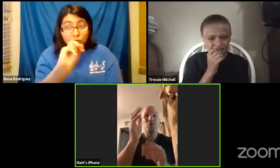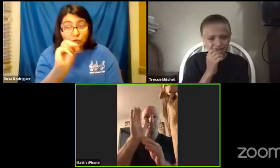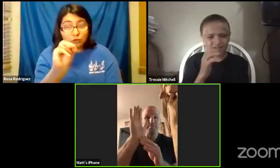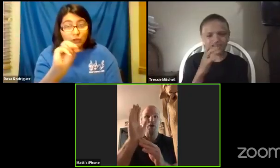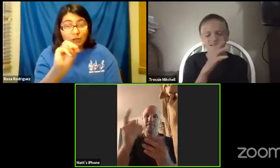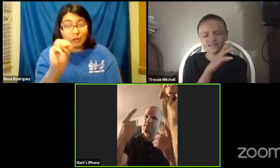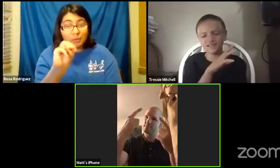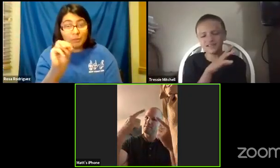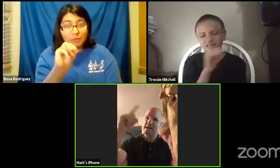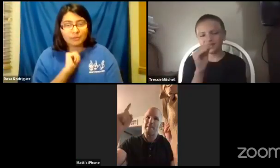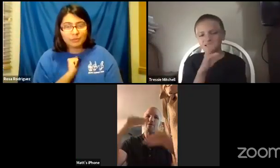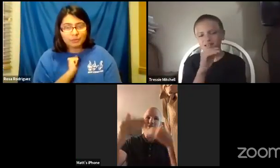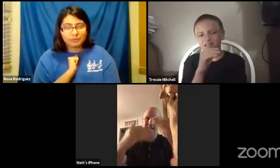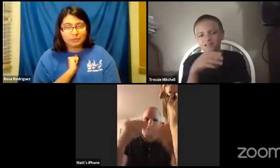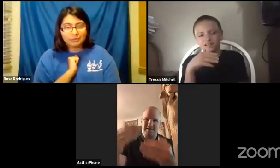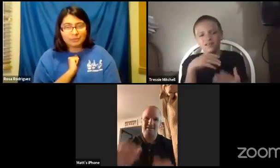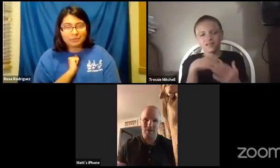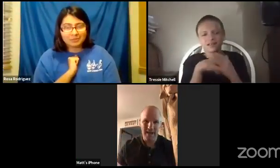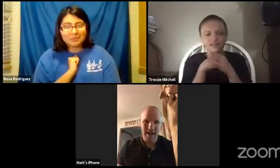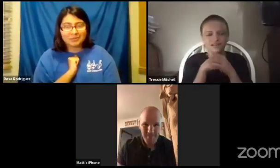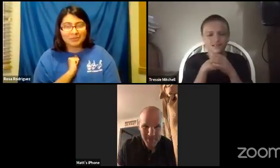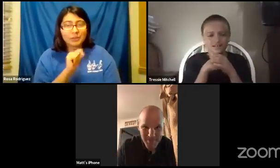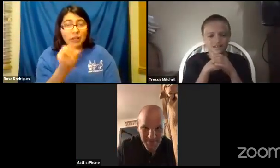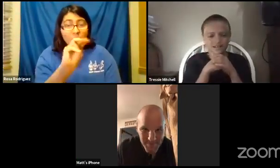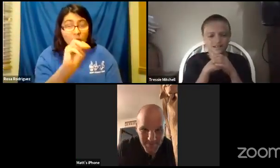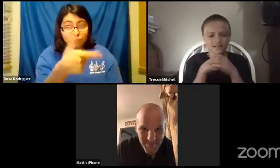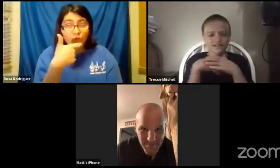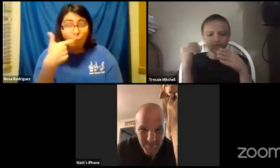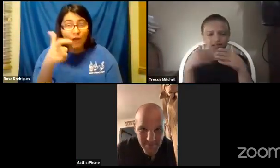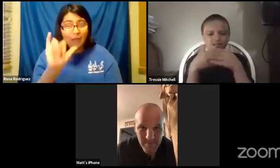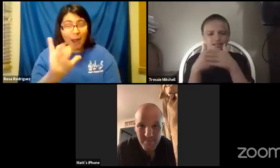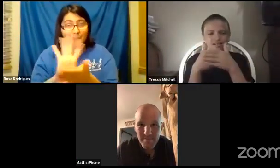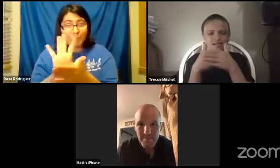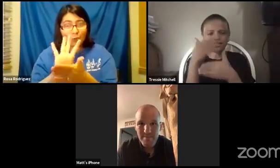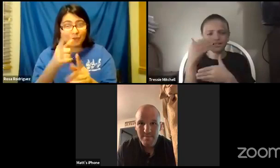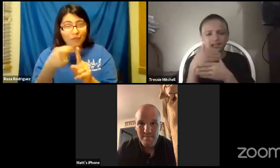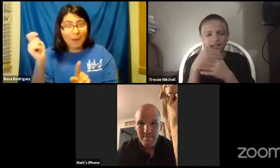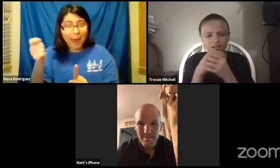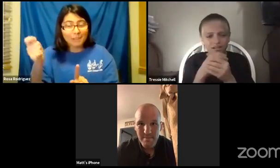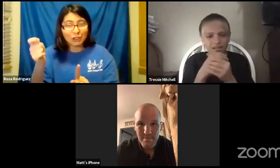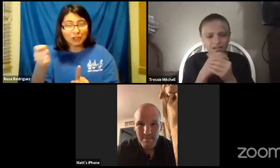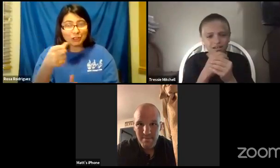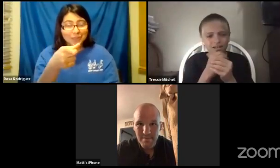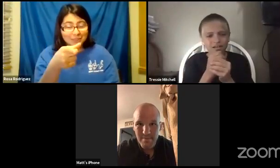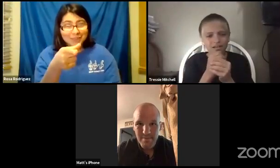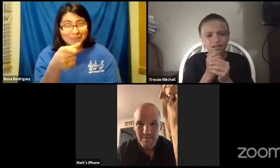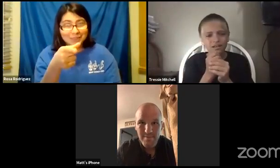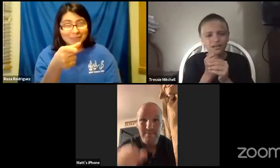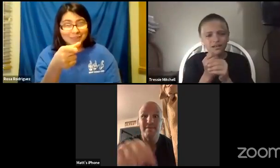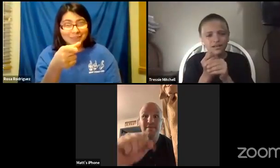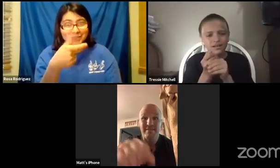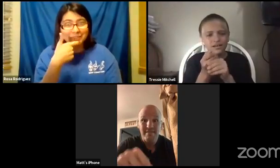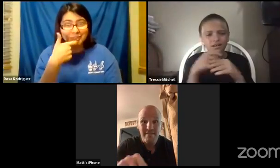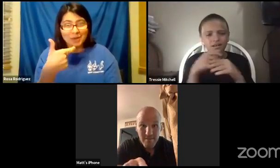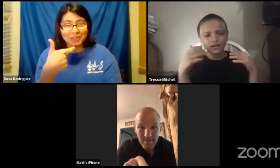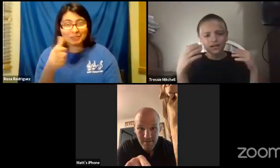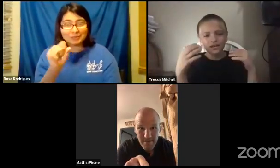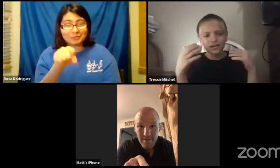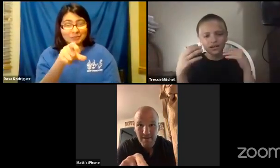the ending. But the Hammer movie, yes, it turned out to be a huge success.